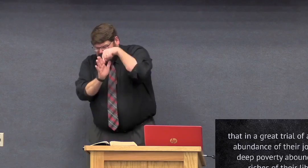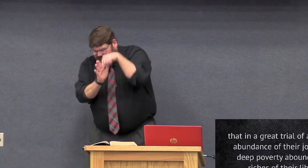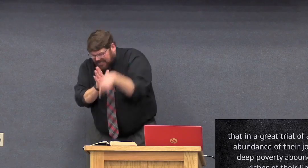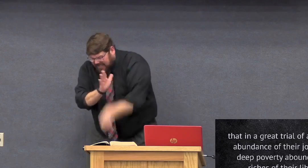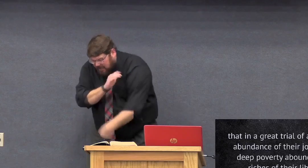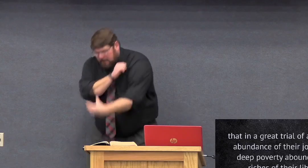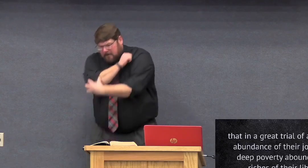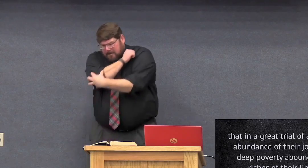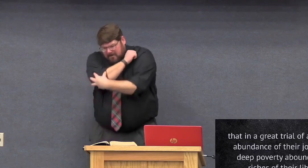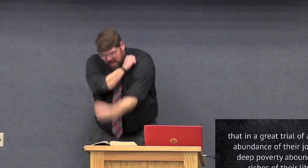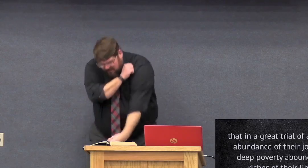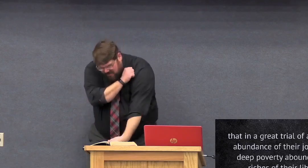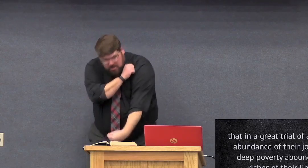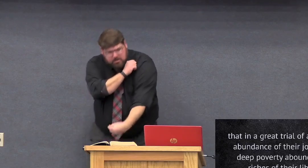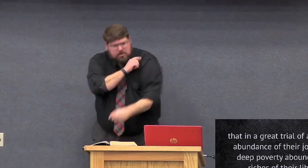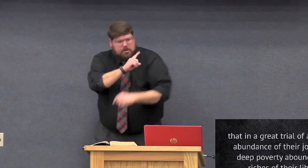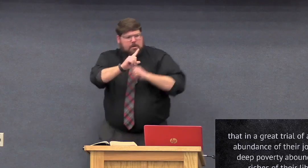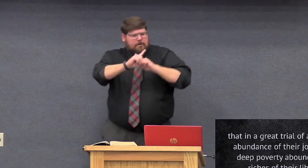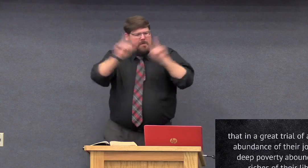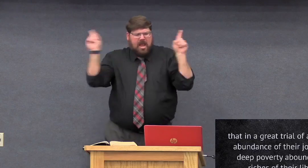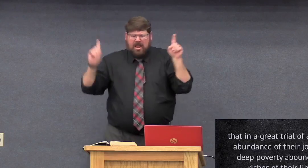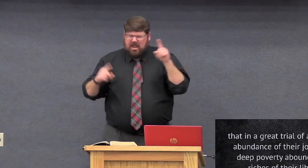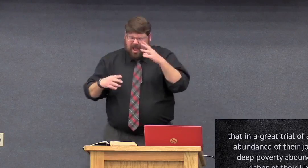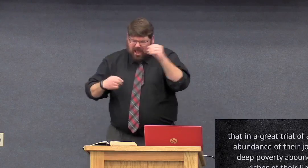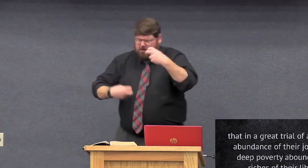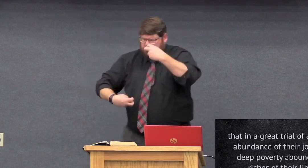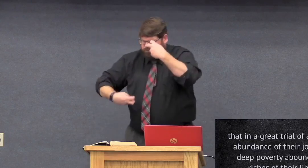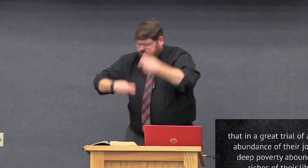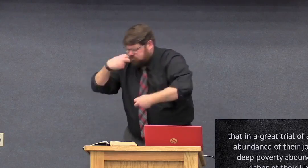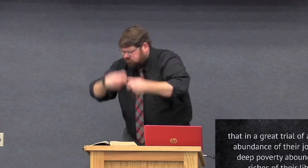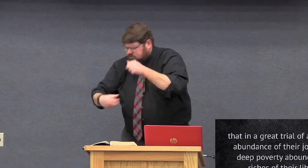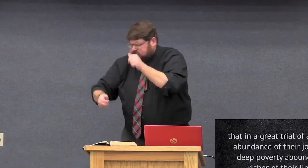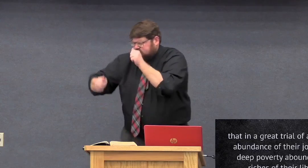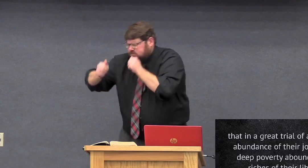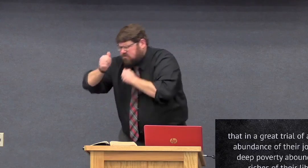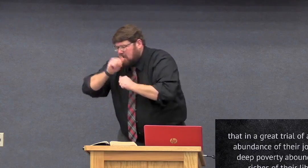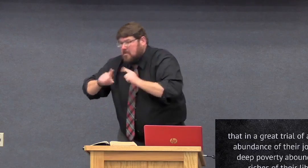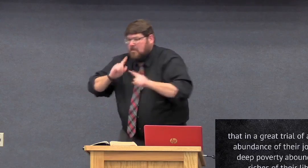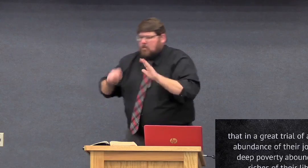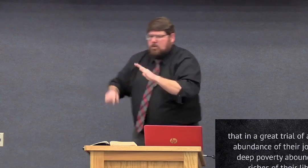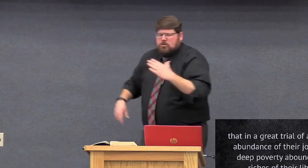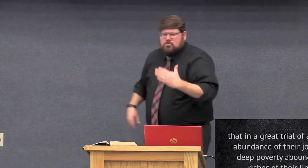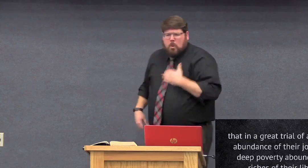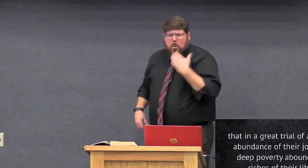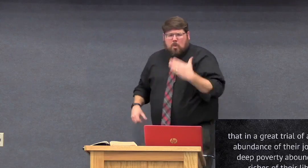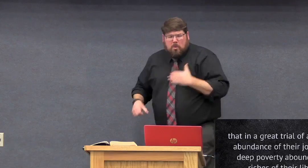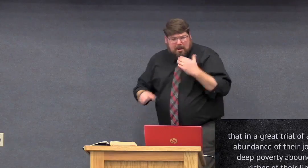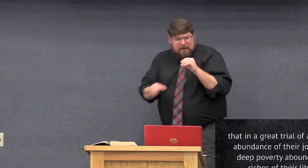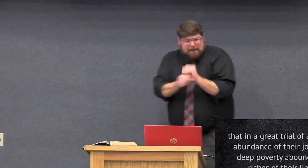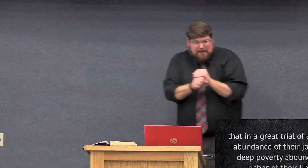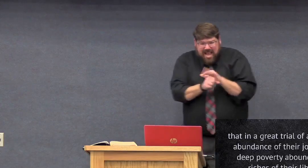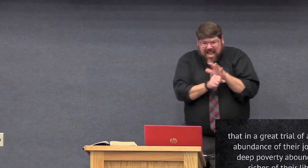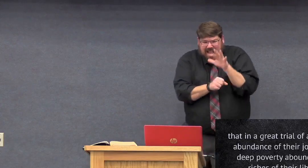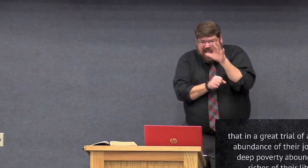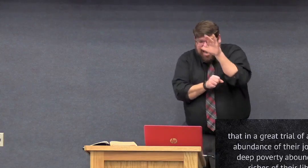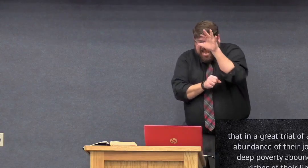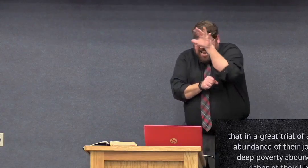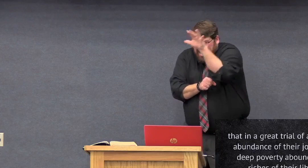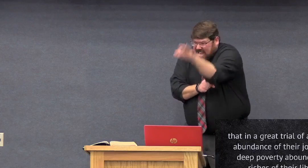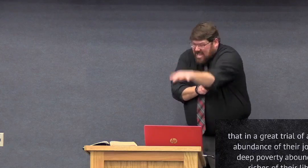for being very poor and to have trials and affliction, but their joy